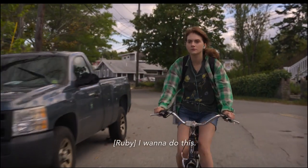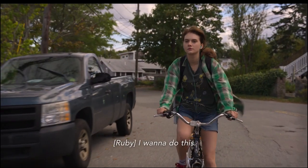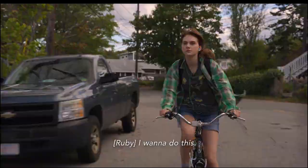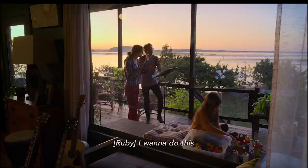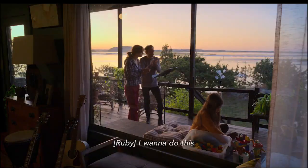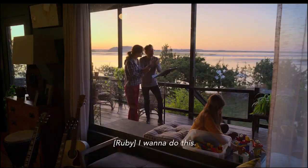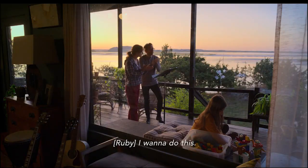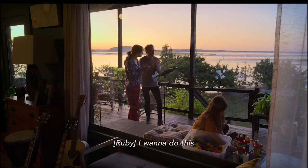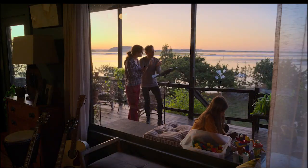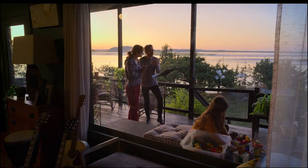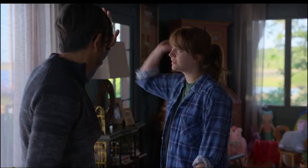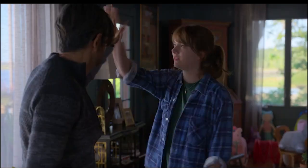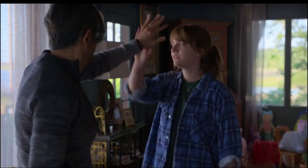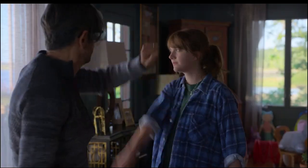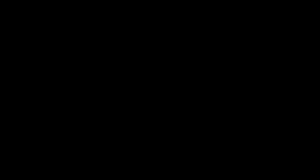I want to do this.